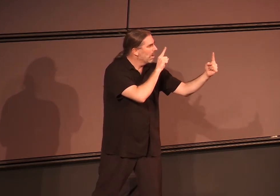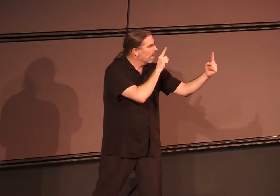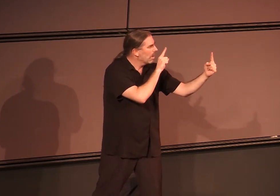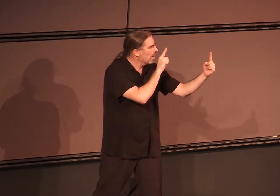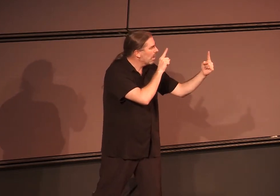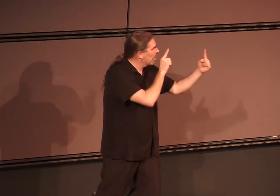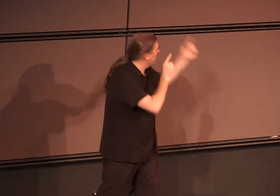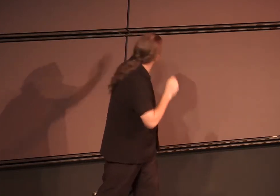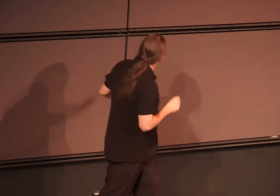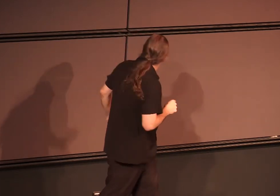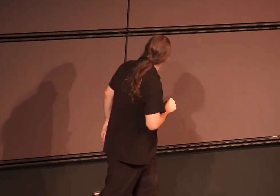she's gone.